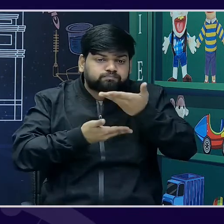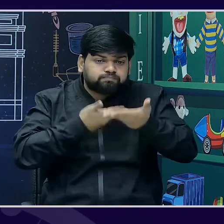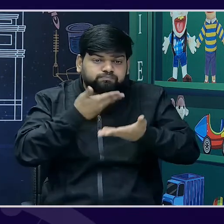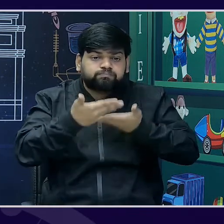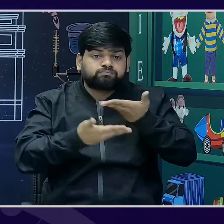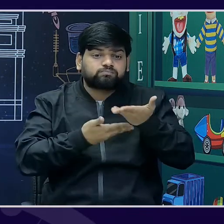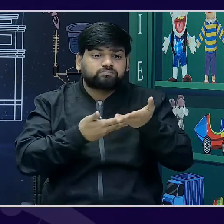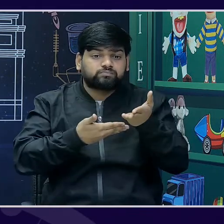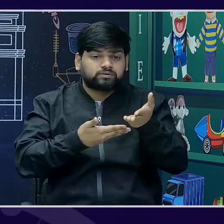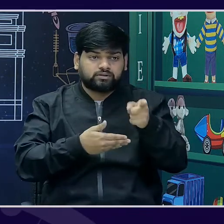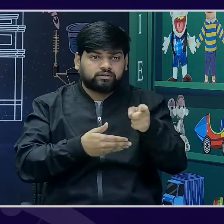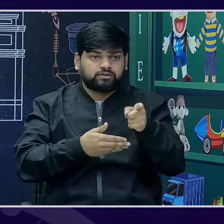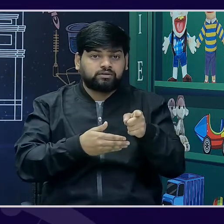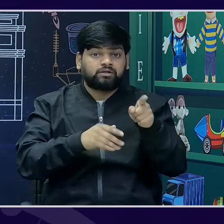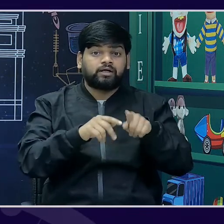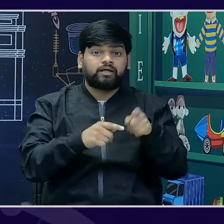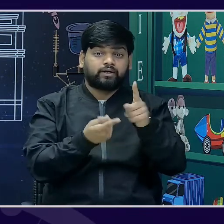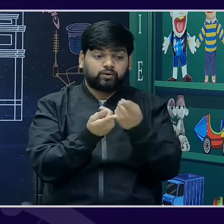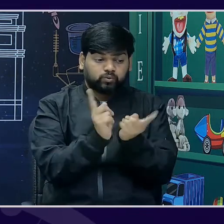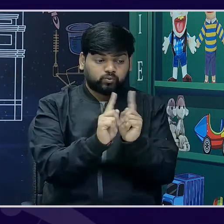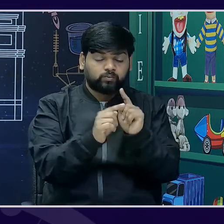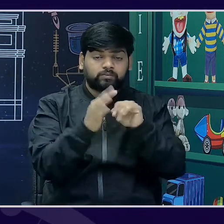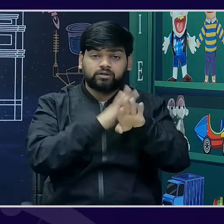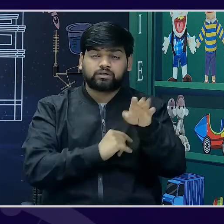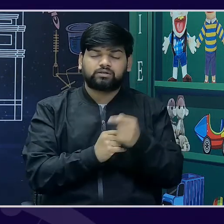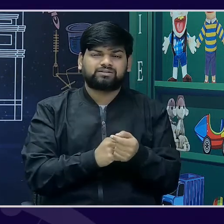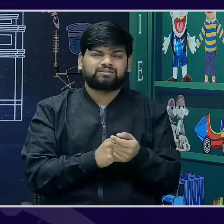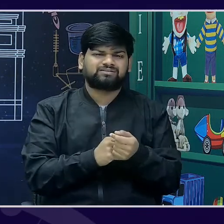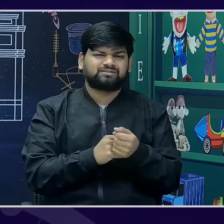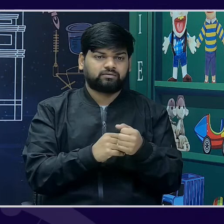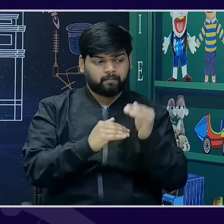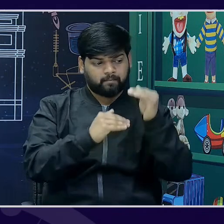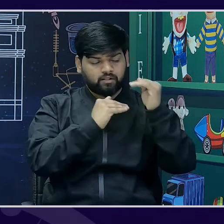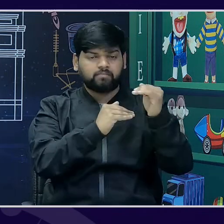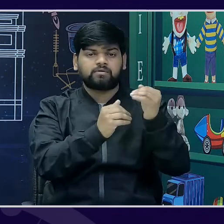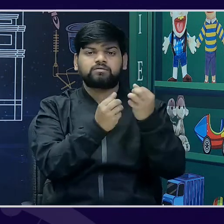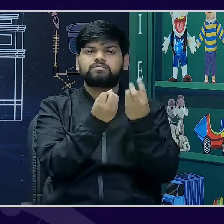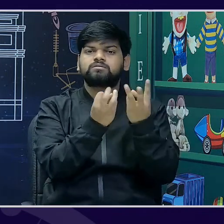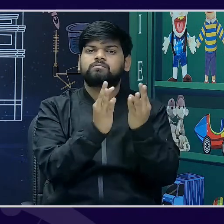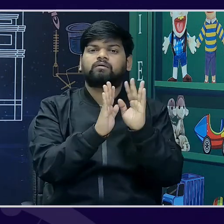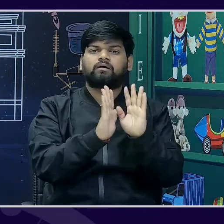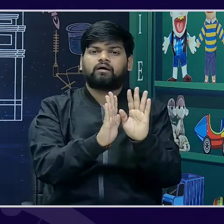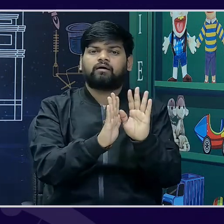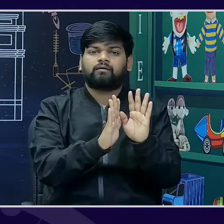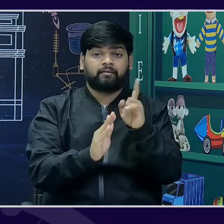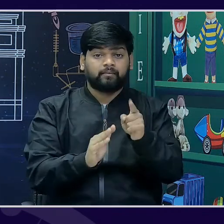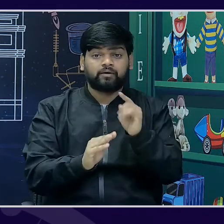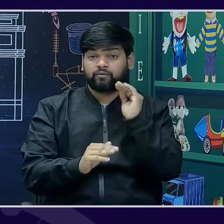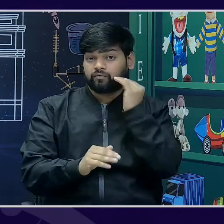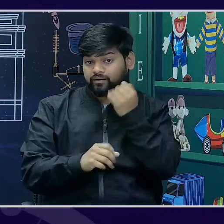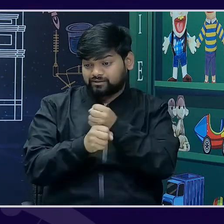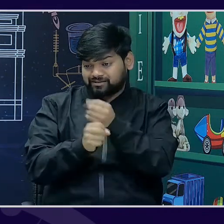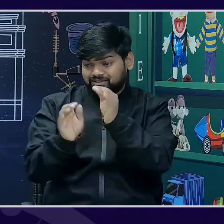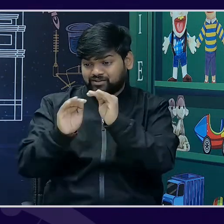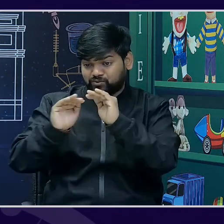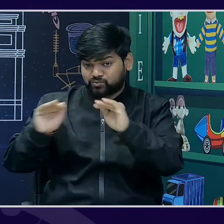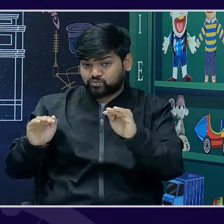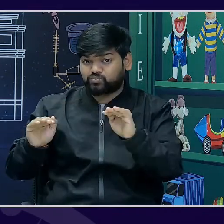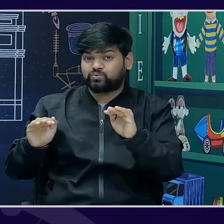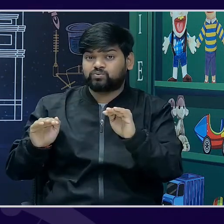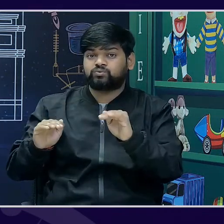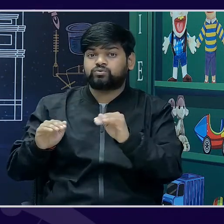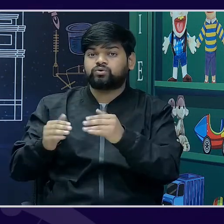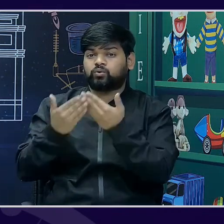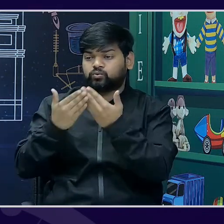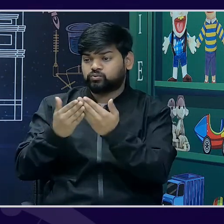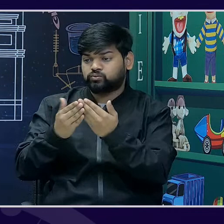child suddenly gets a shock of his life because he has to compete with other kids who may be at par with that